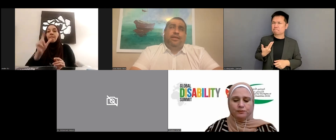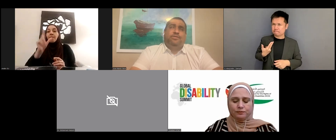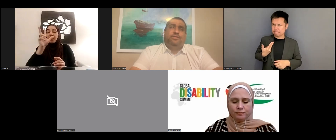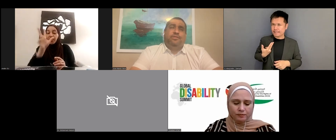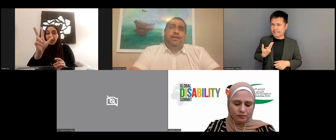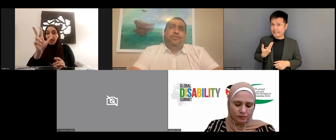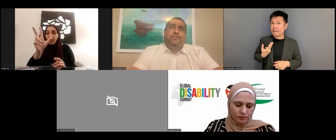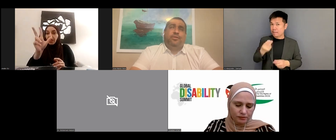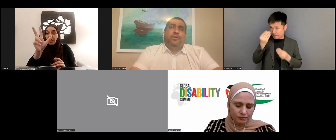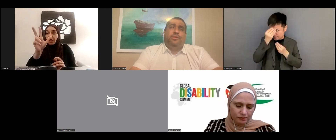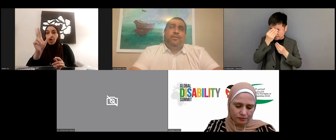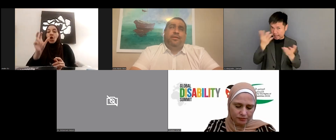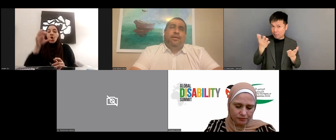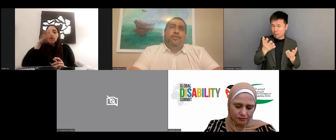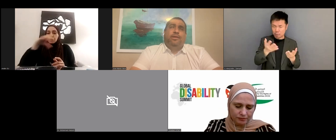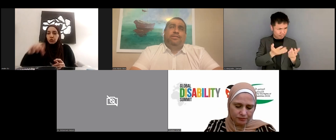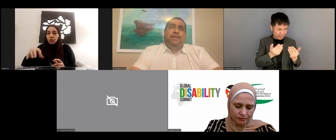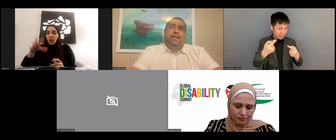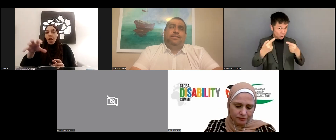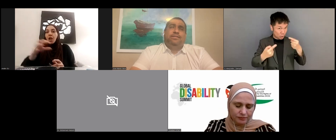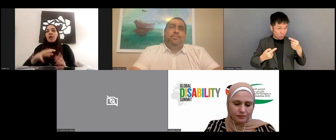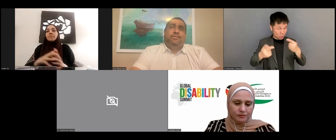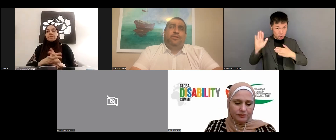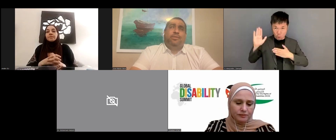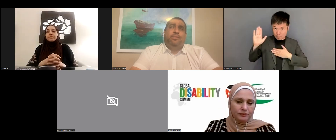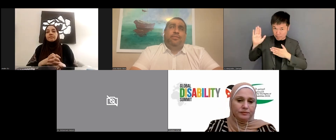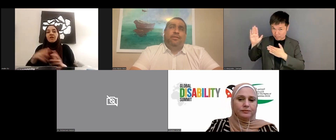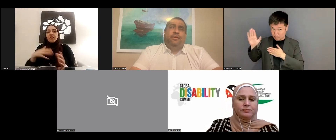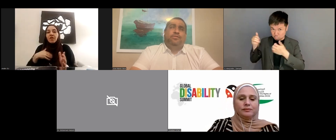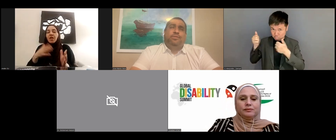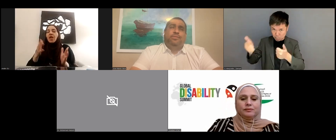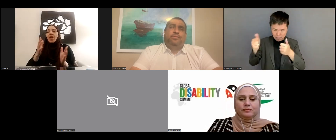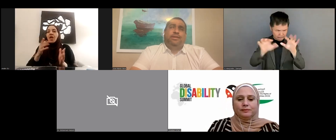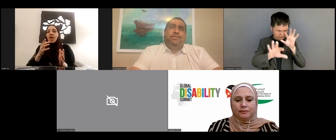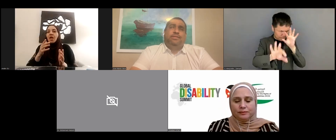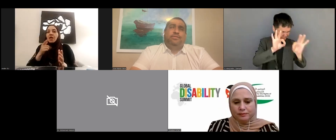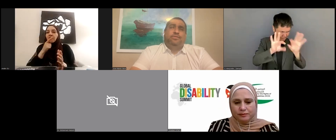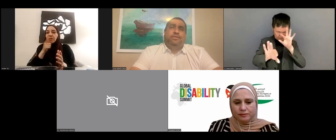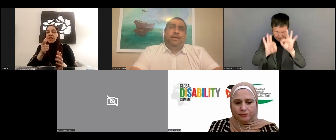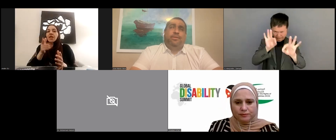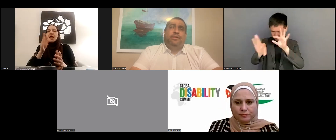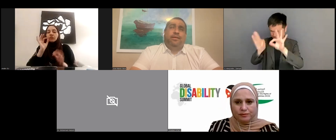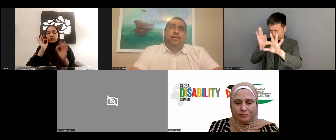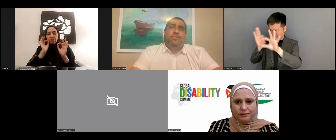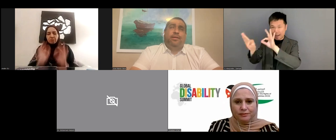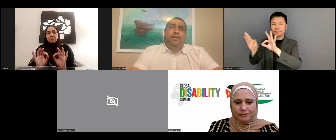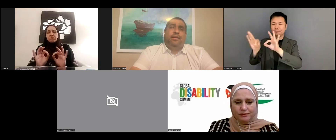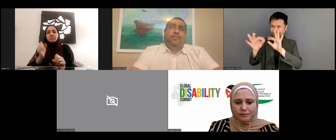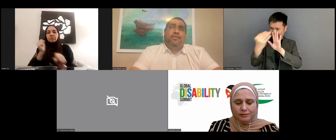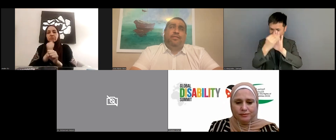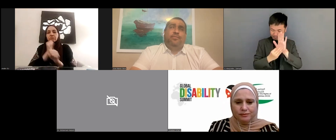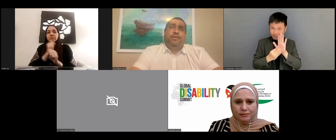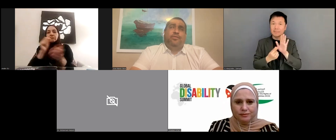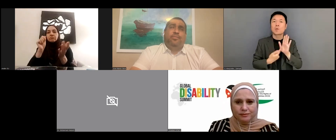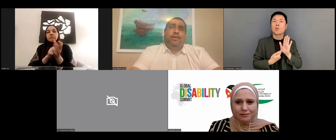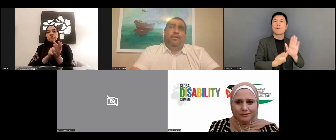the interest of getting good commitments in really selecting the best commitments to be presented during the summit and in parallel